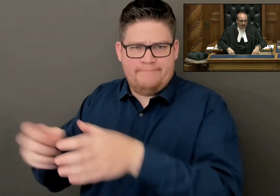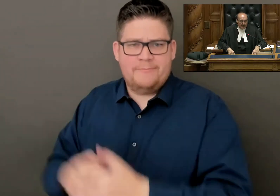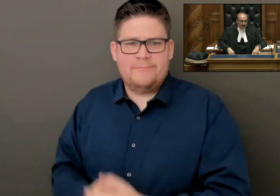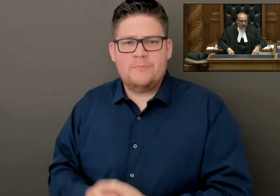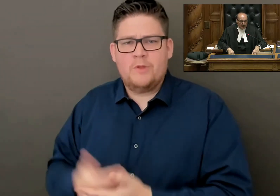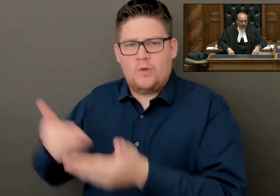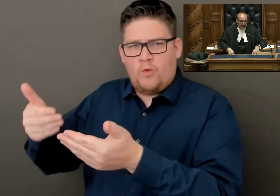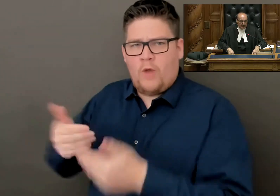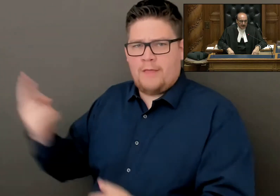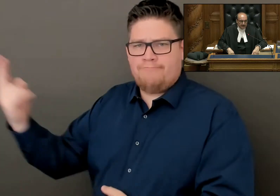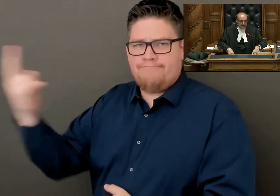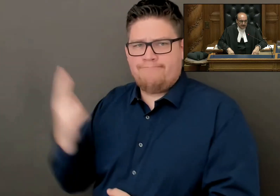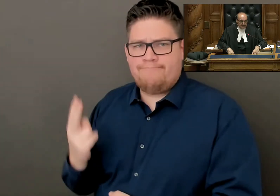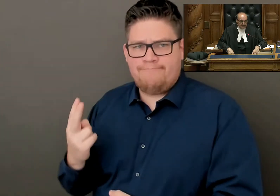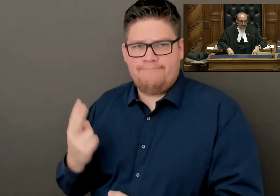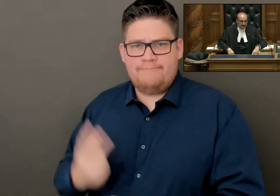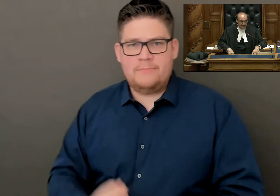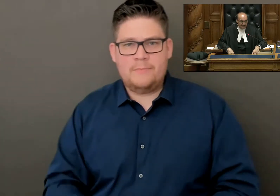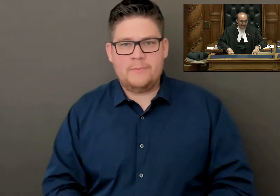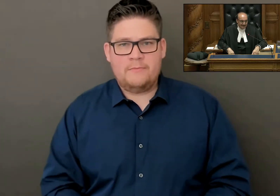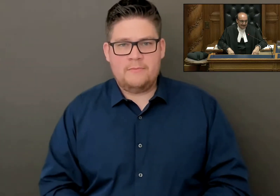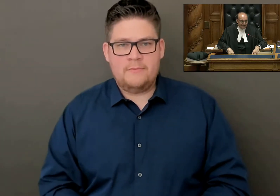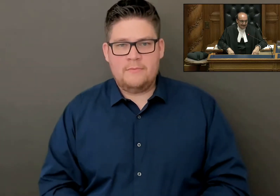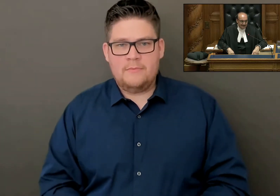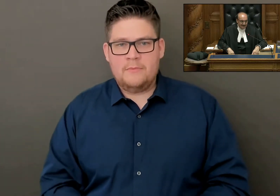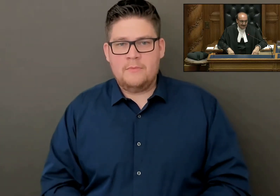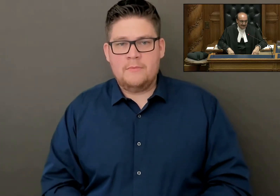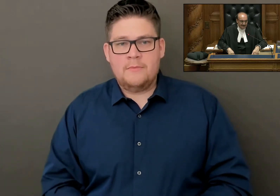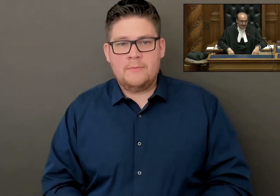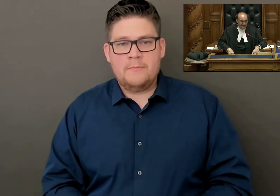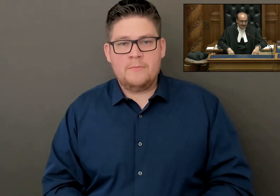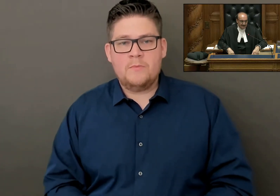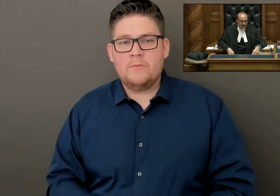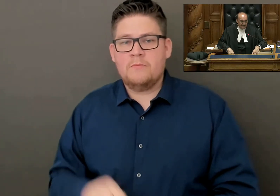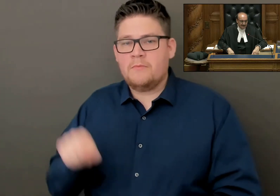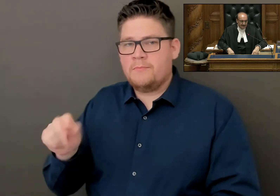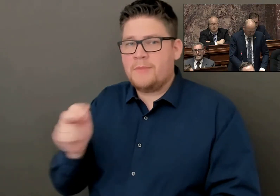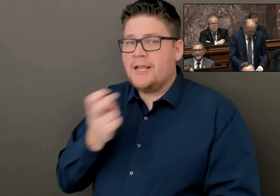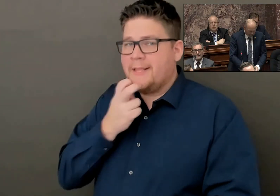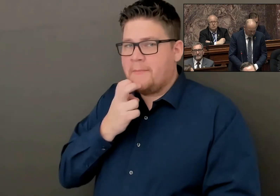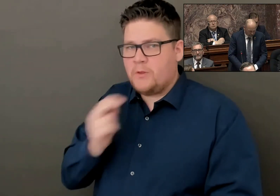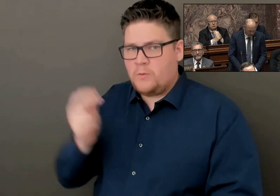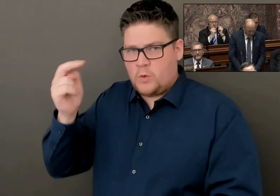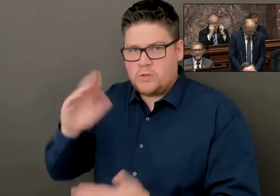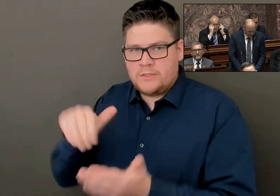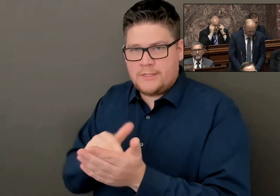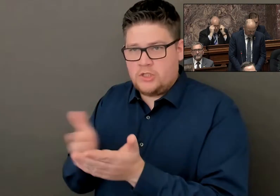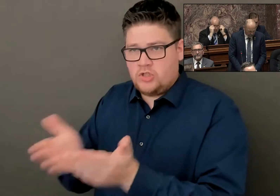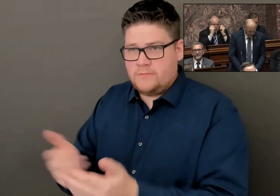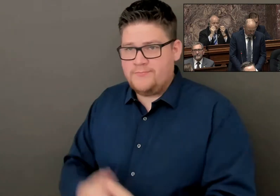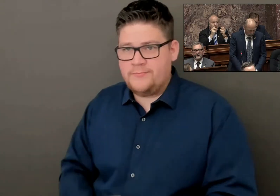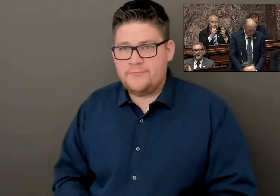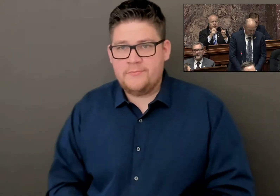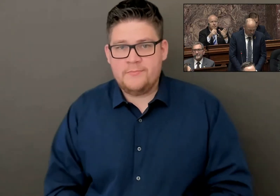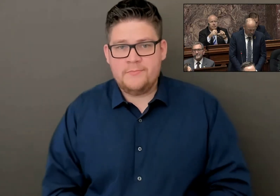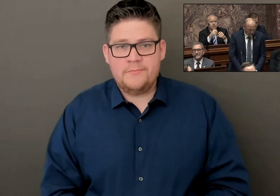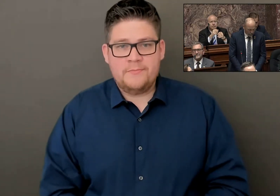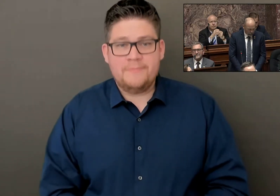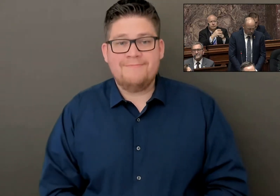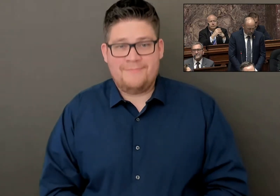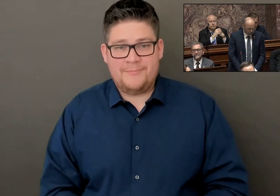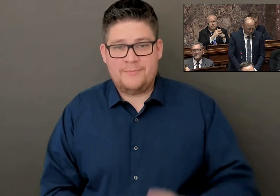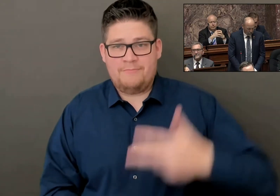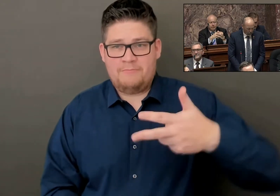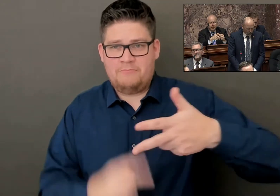Member for Kamloops North Centre. Well, thank you very much, Mr. Speaker. I have three introductions I'd like to present the House with today.